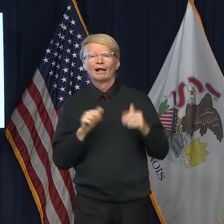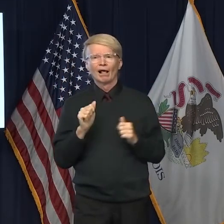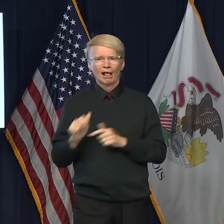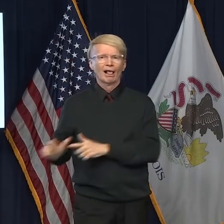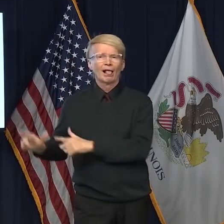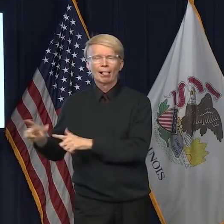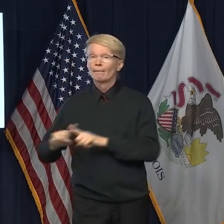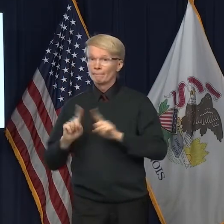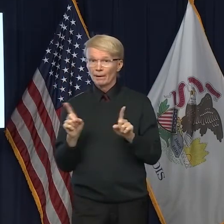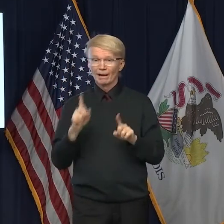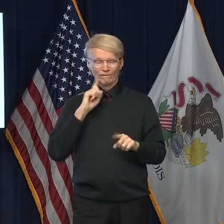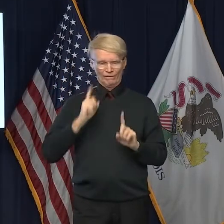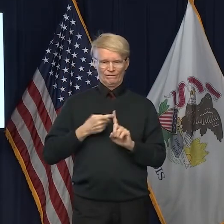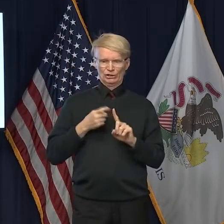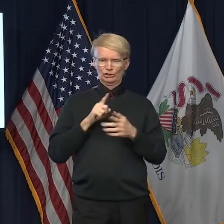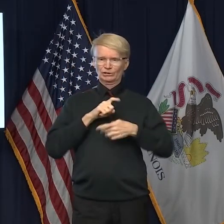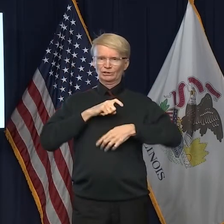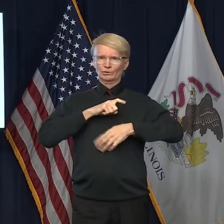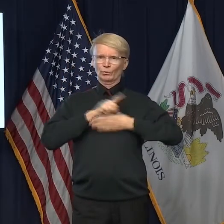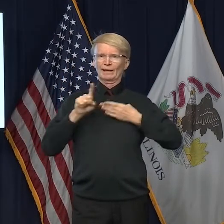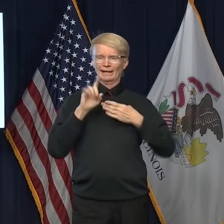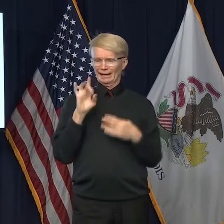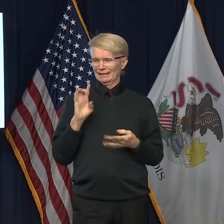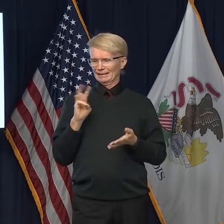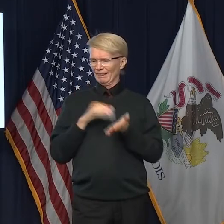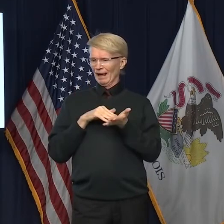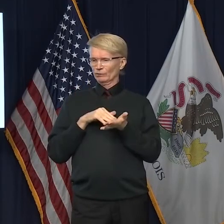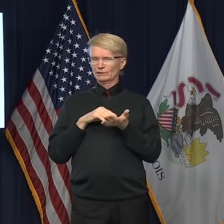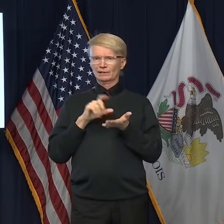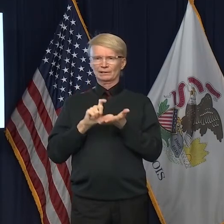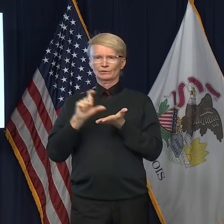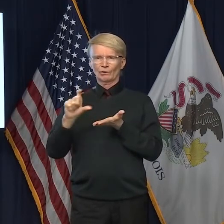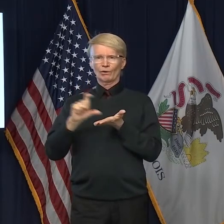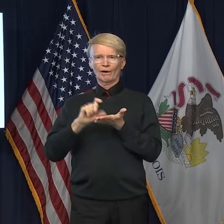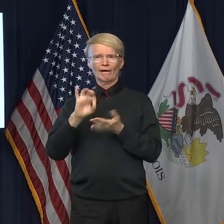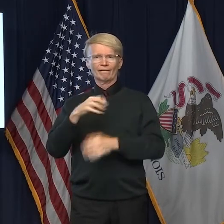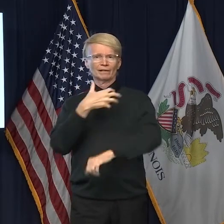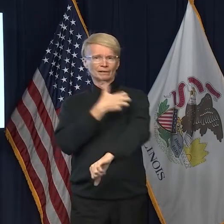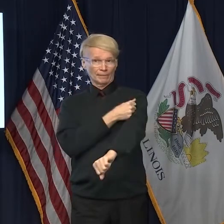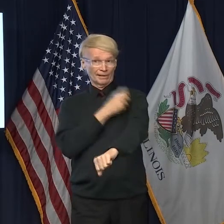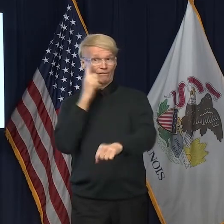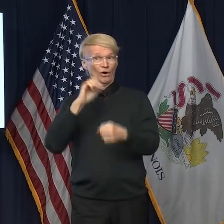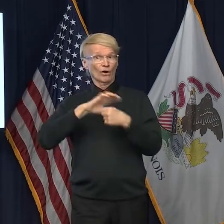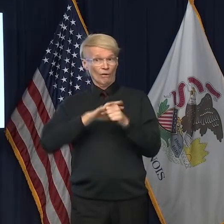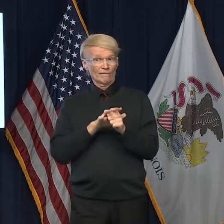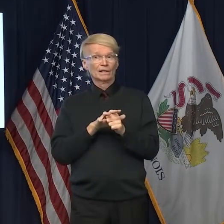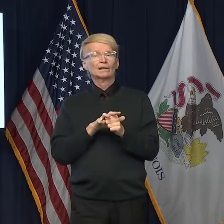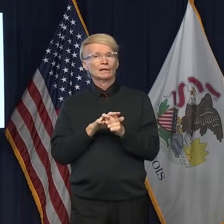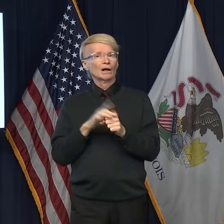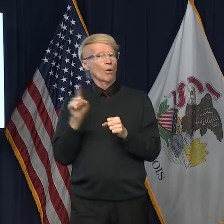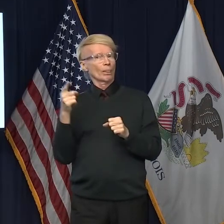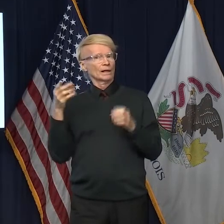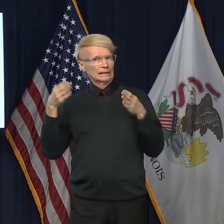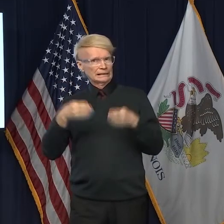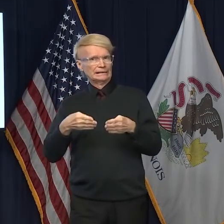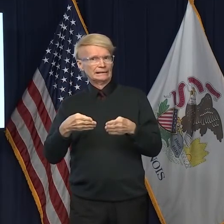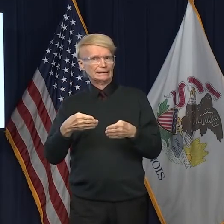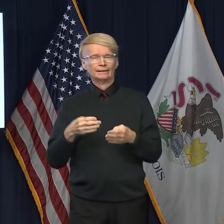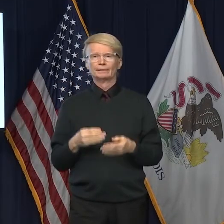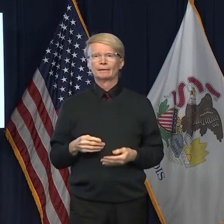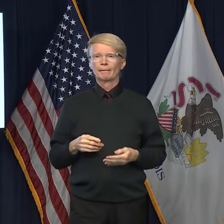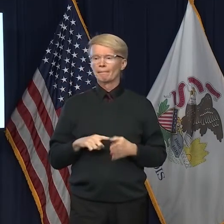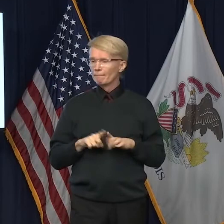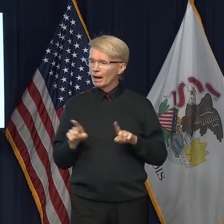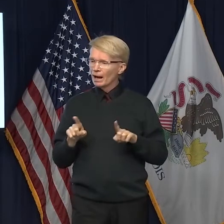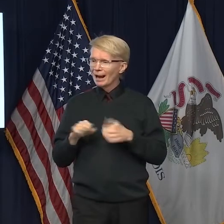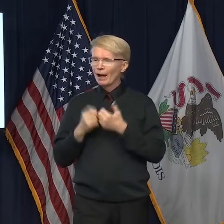those 86,000 doses. And then again, there was no looking ahead to see what would this mean.